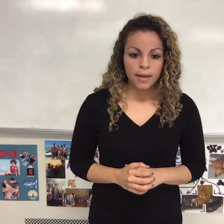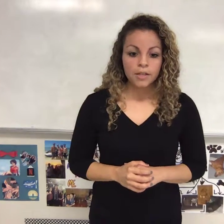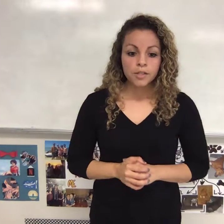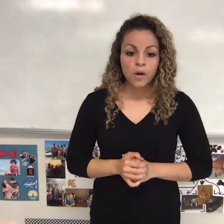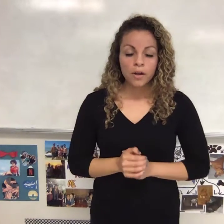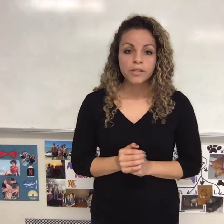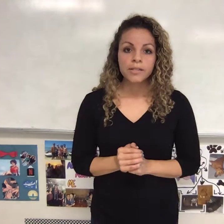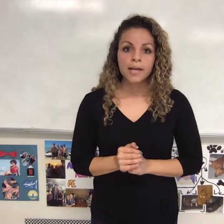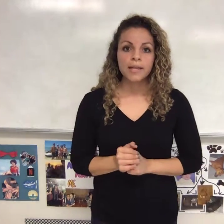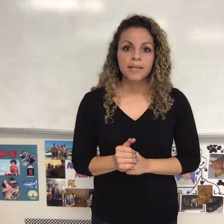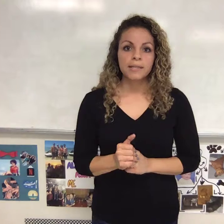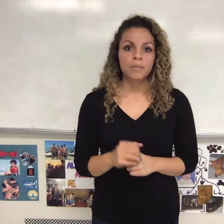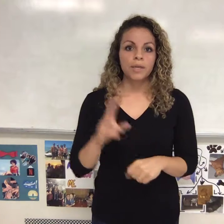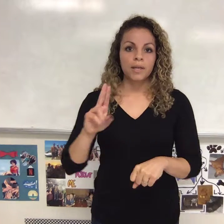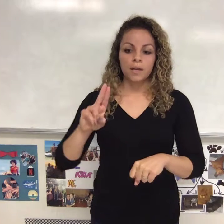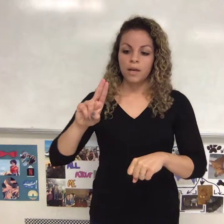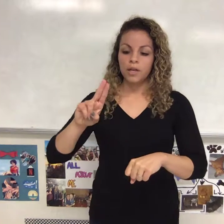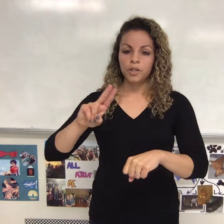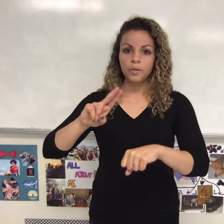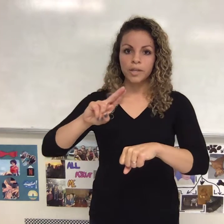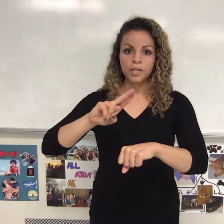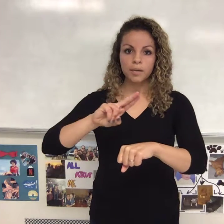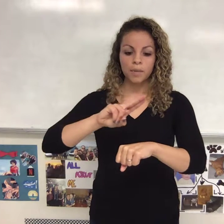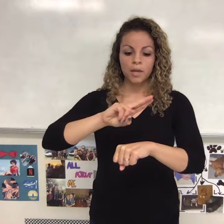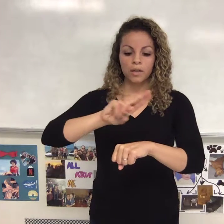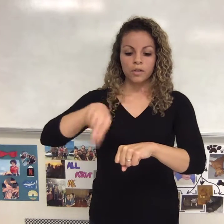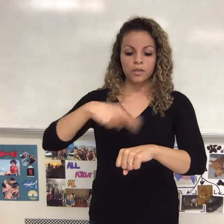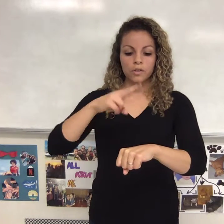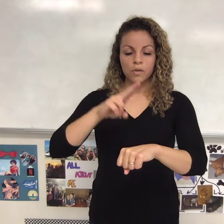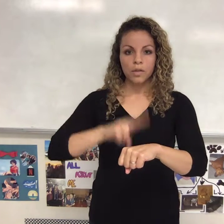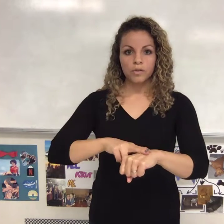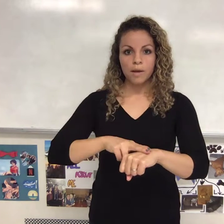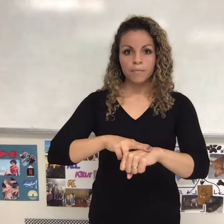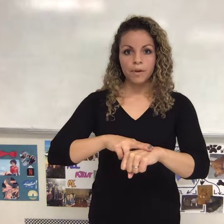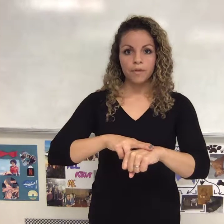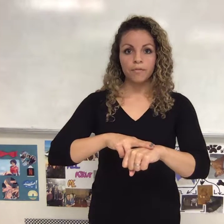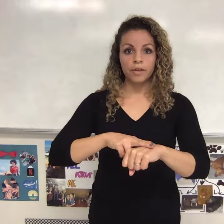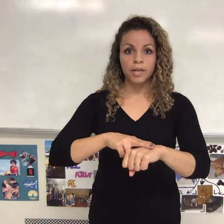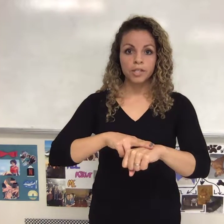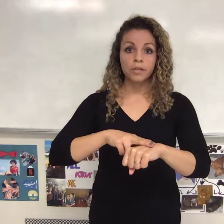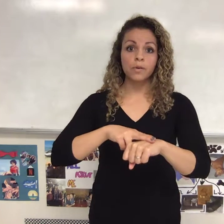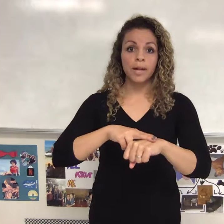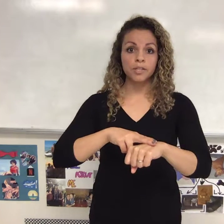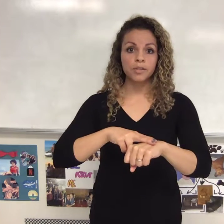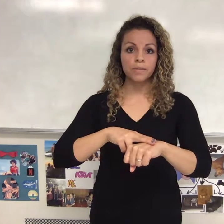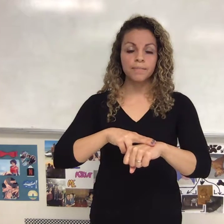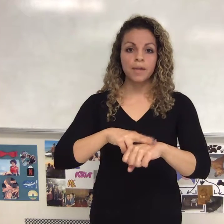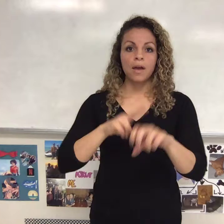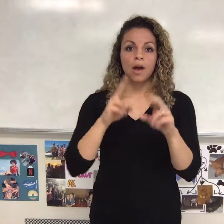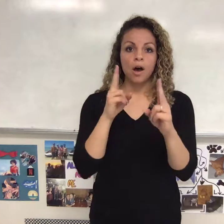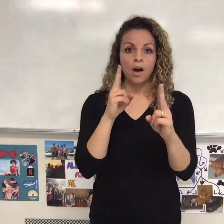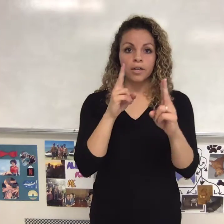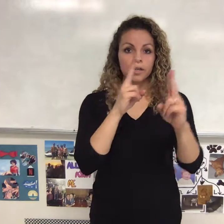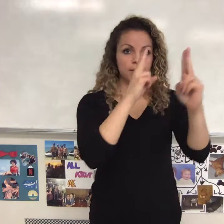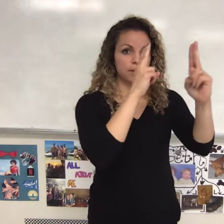National Honor Society is going to be a U hand shape. You're going to circle and drop for nation or national. Honor is going to be